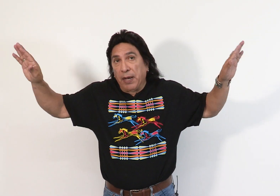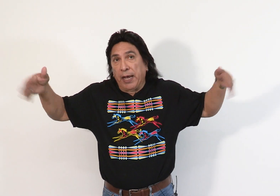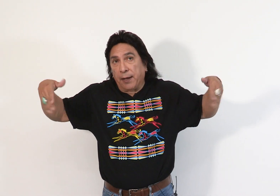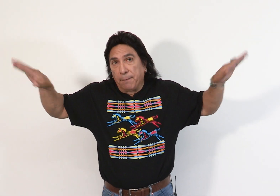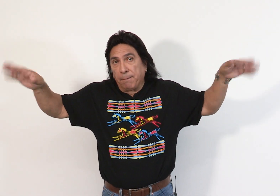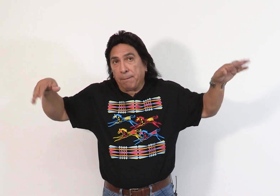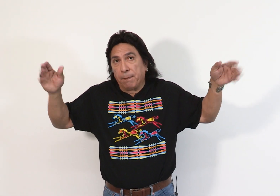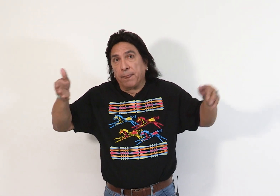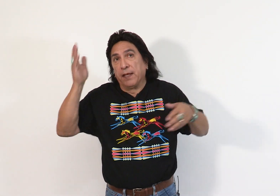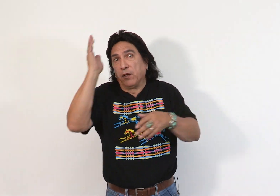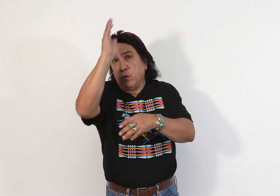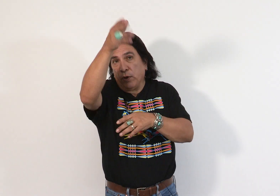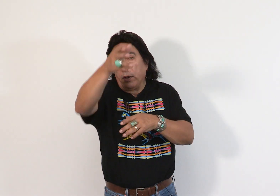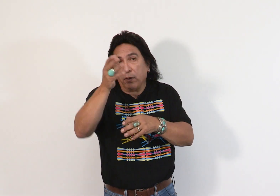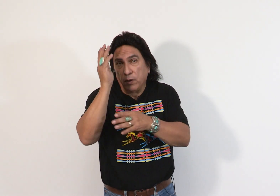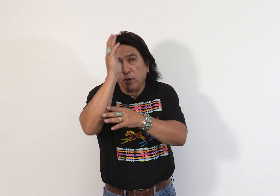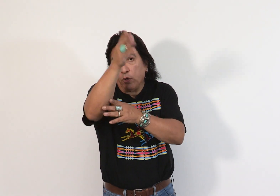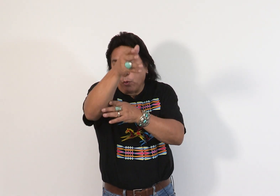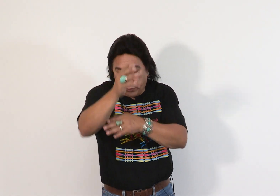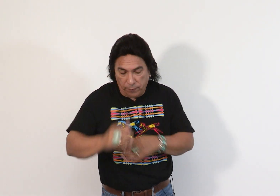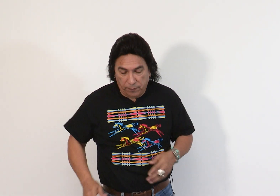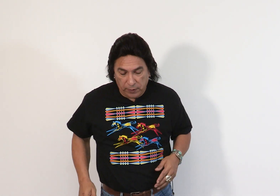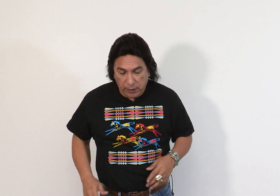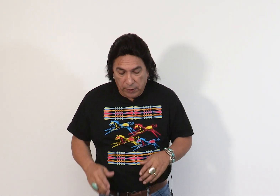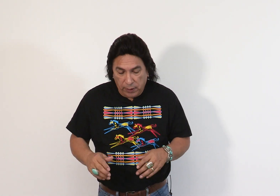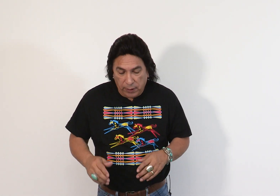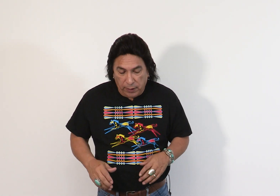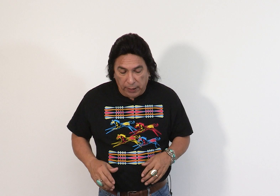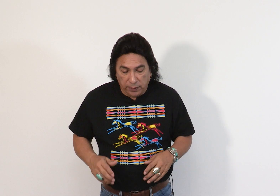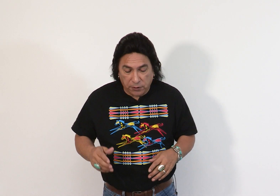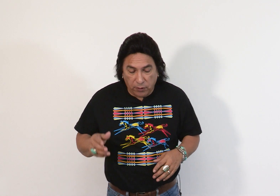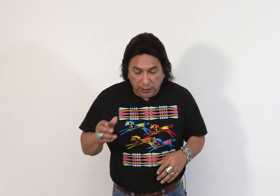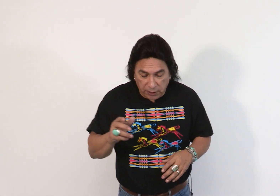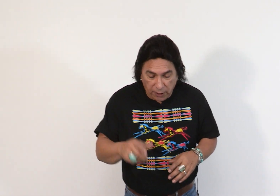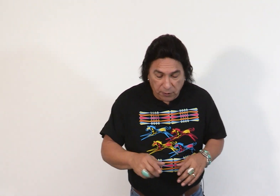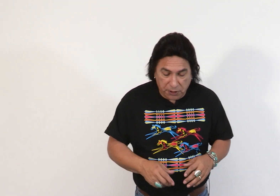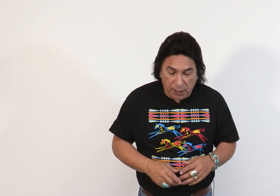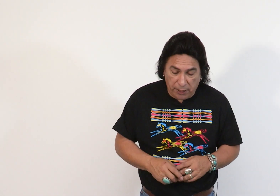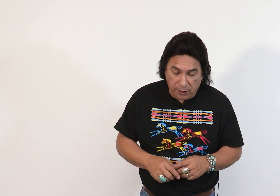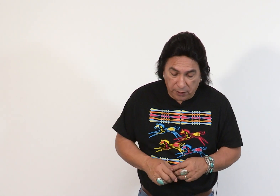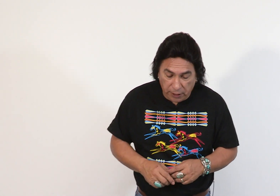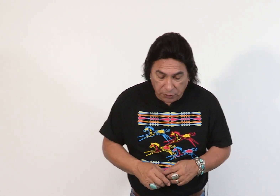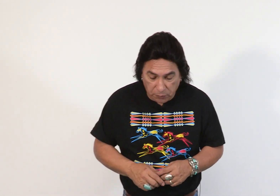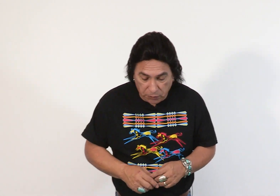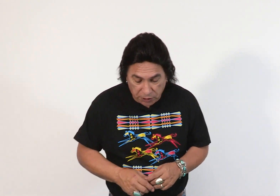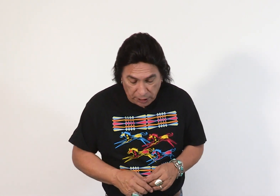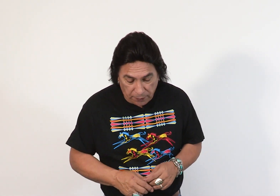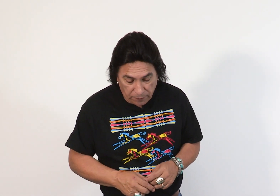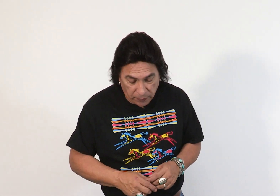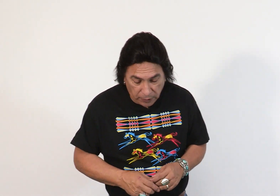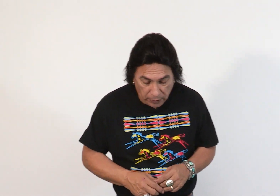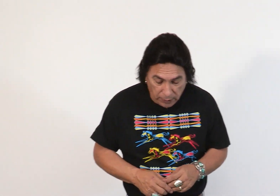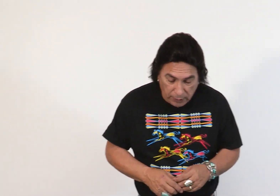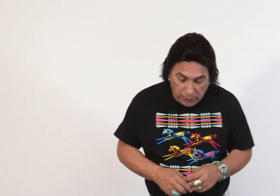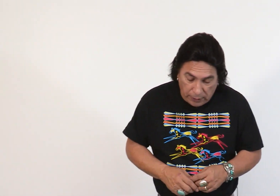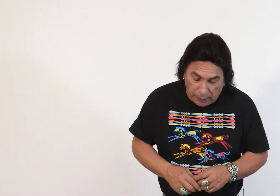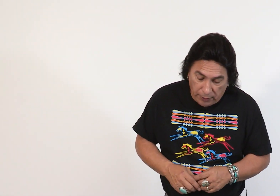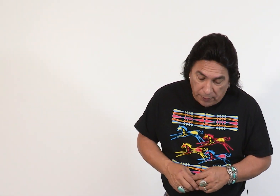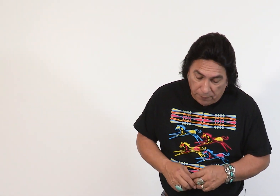back going north. And so that's another sign that you will see.